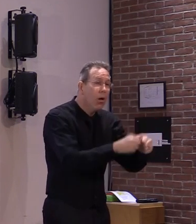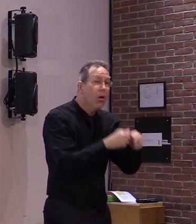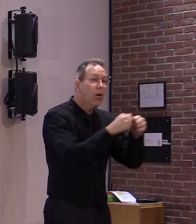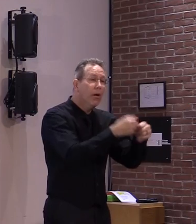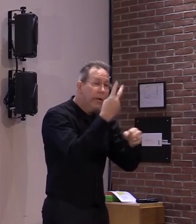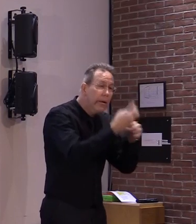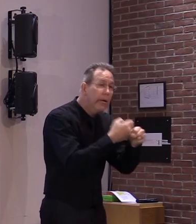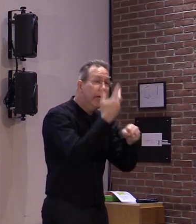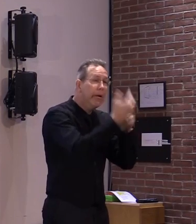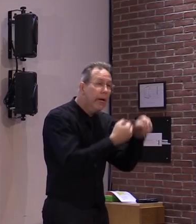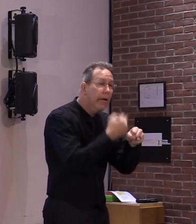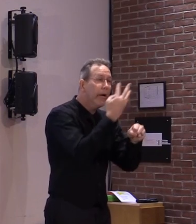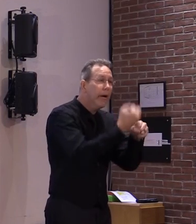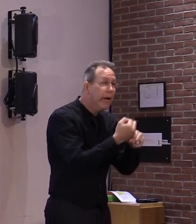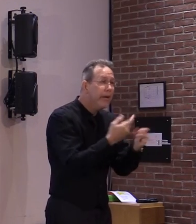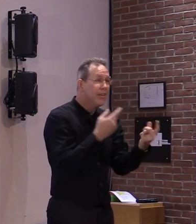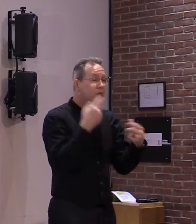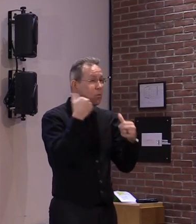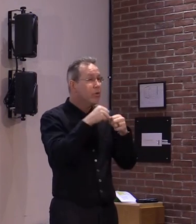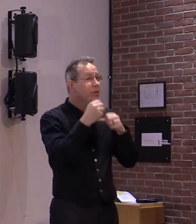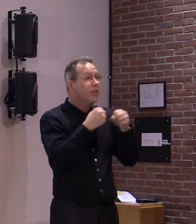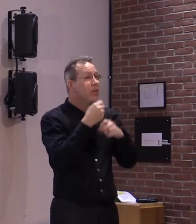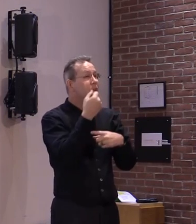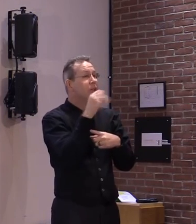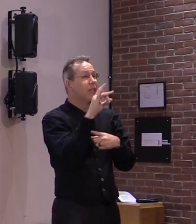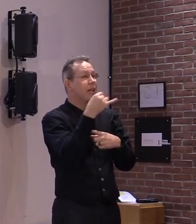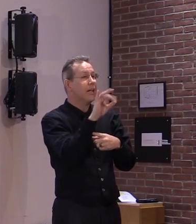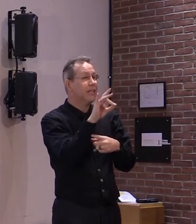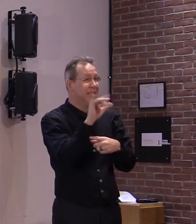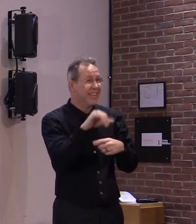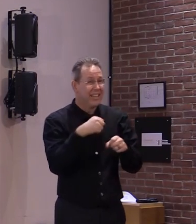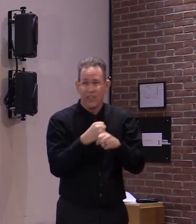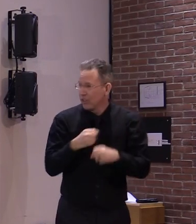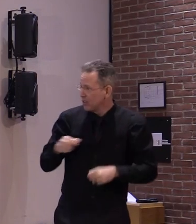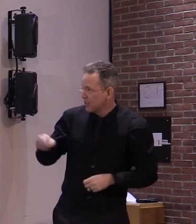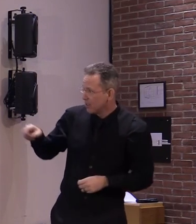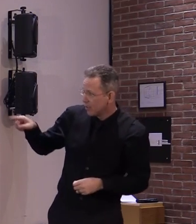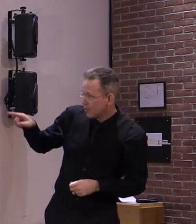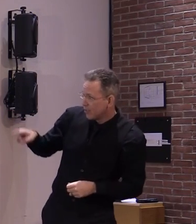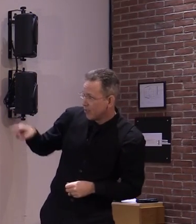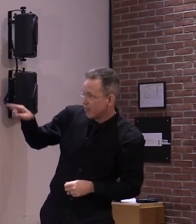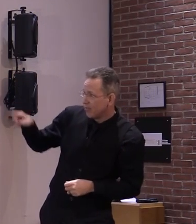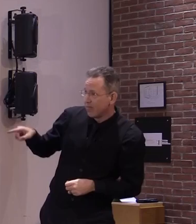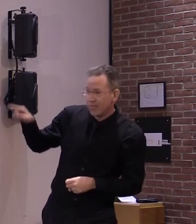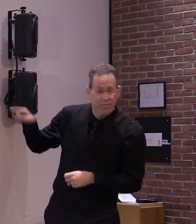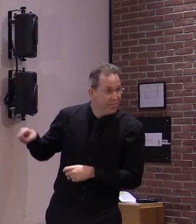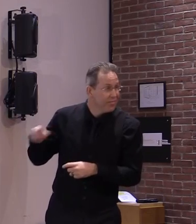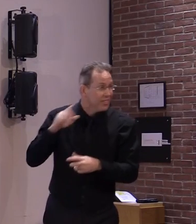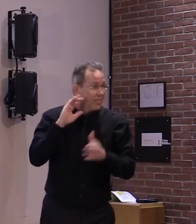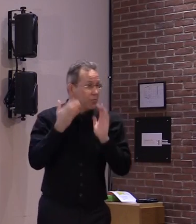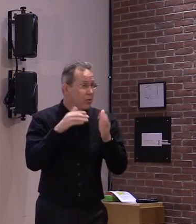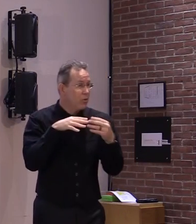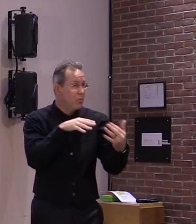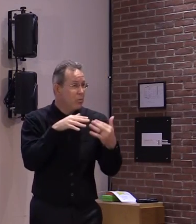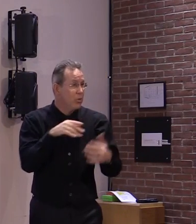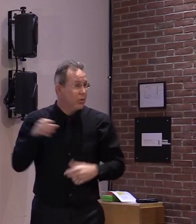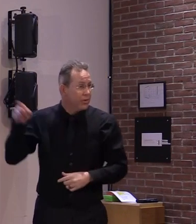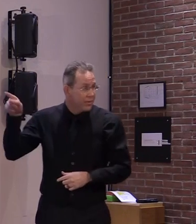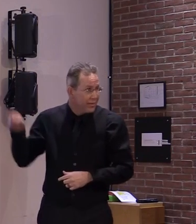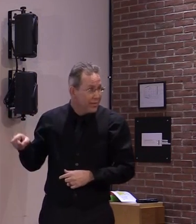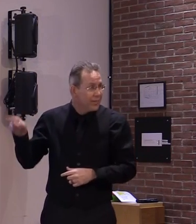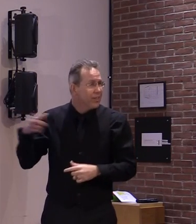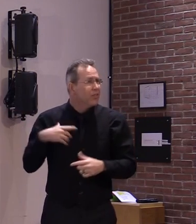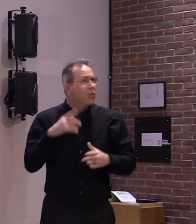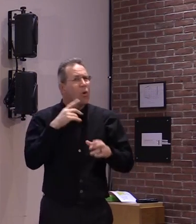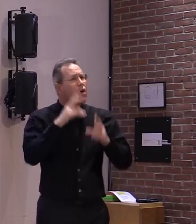1918 pandemic as well. Certainly the best way for all of us to honor those who have died is to protect ourselves and